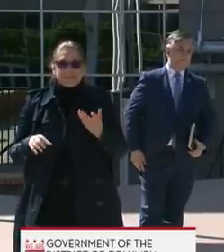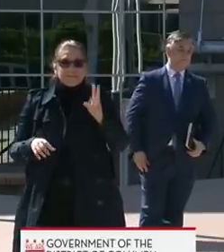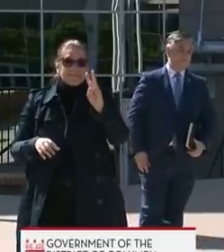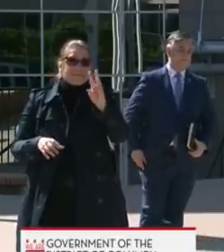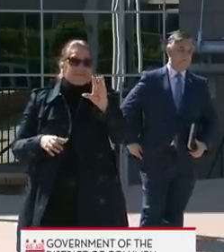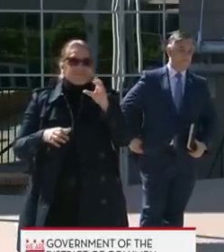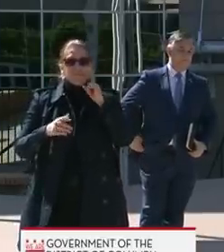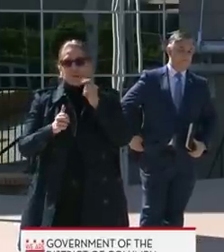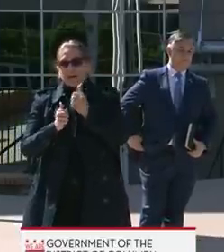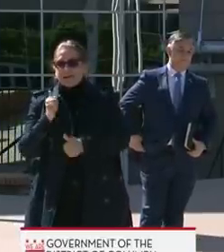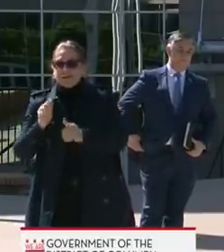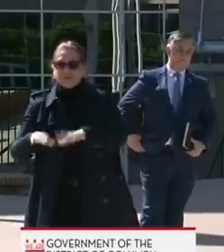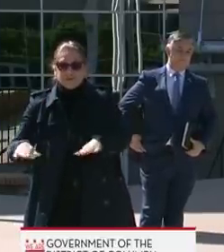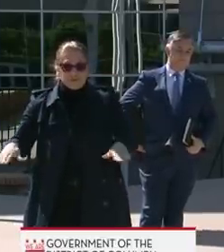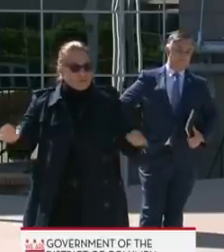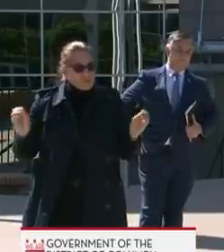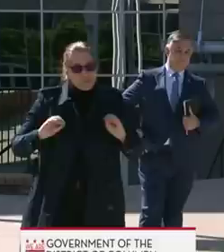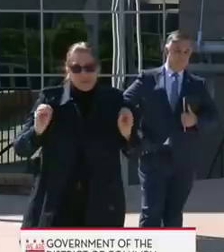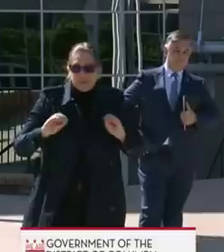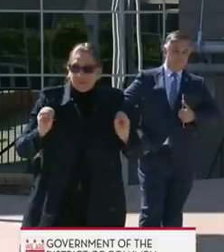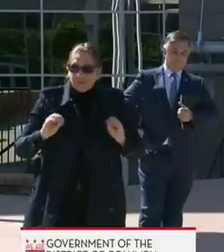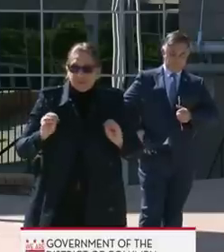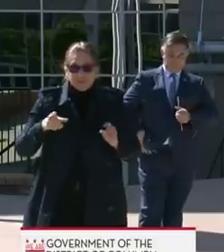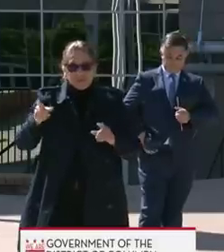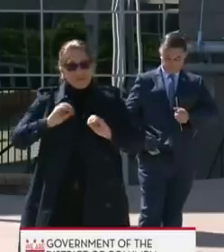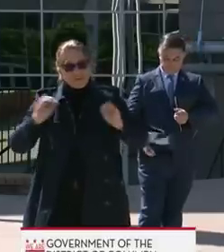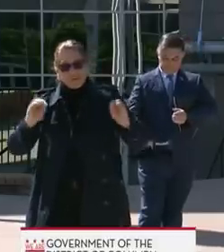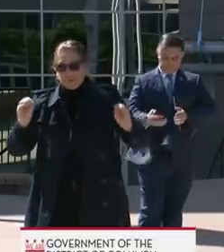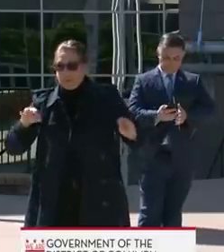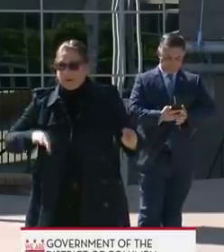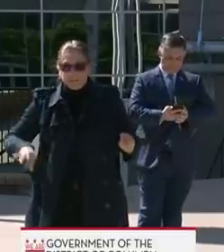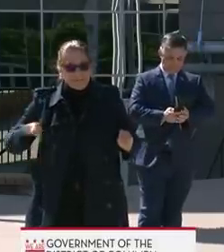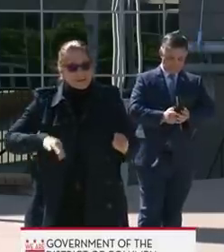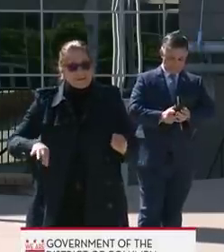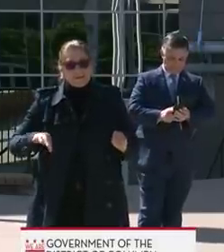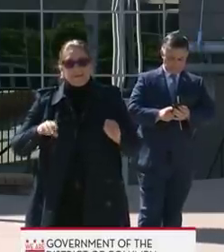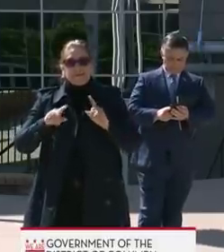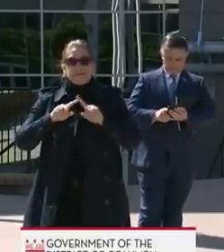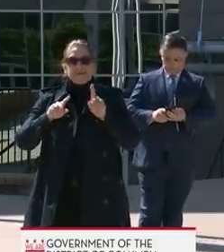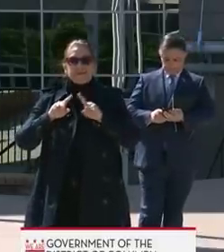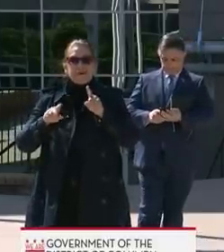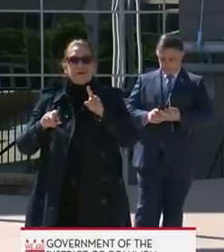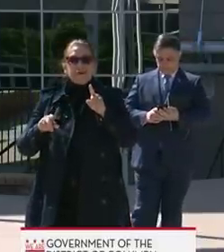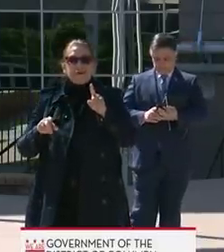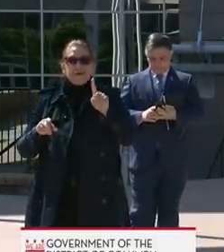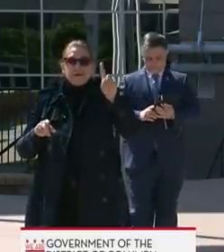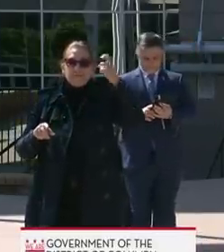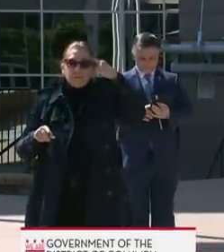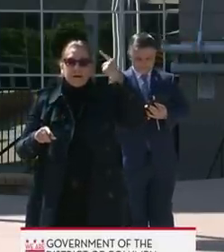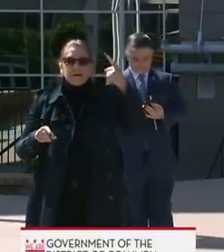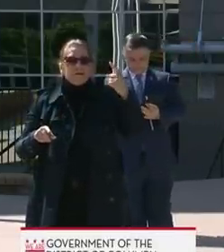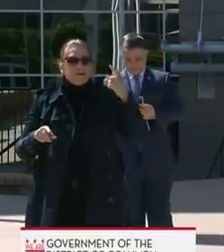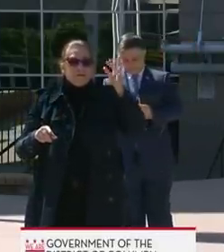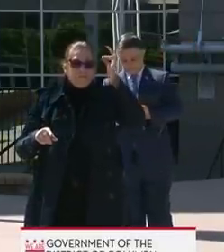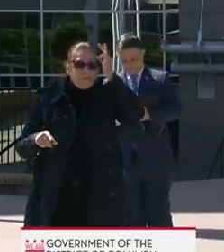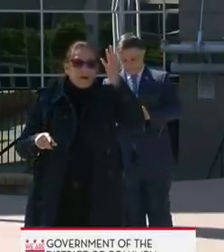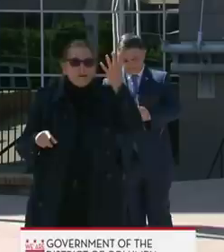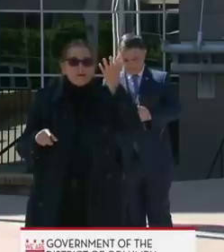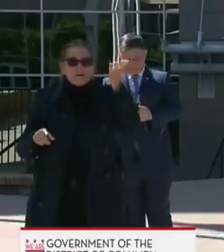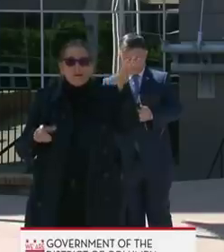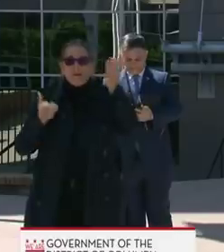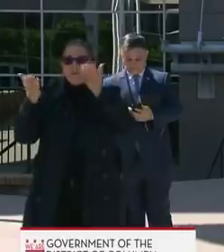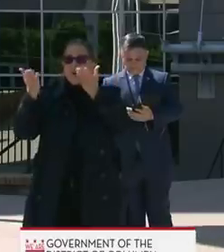They're not benefiting from a number of the different benefits that the governments, local and federal, have identified. And so we're committed